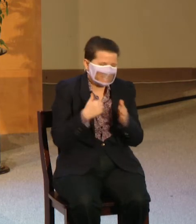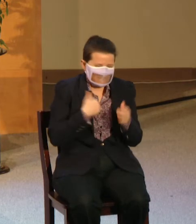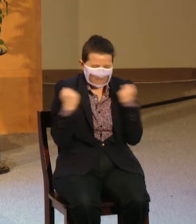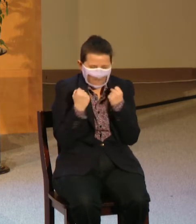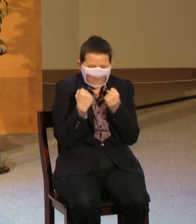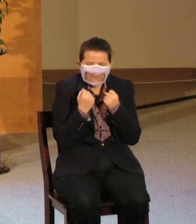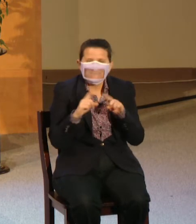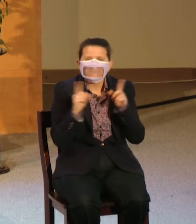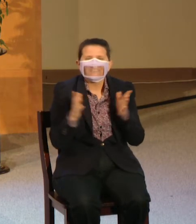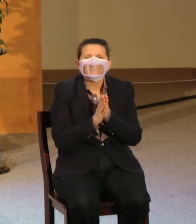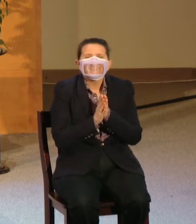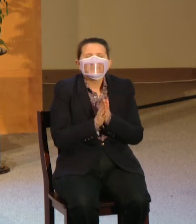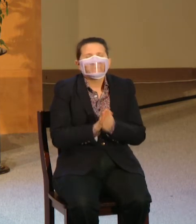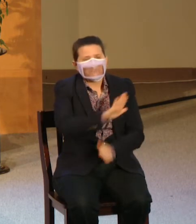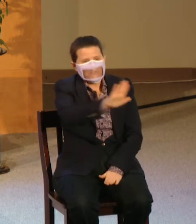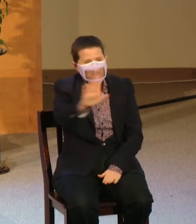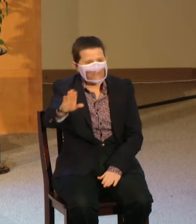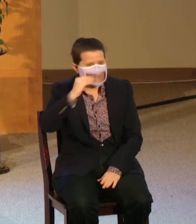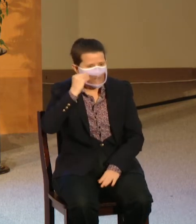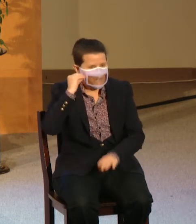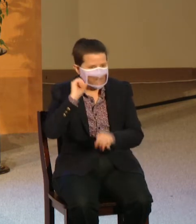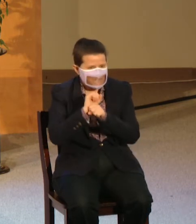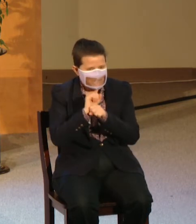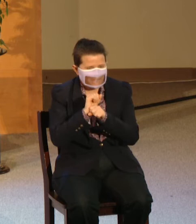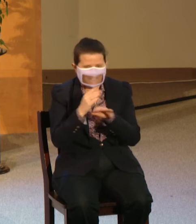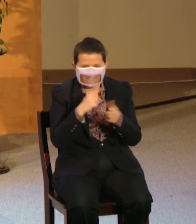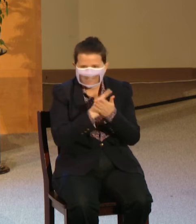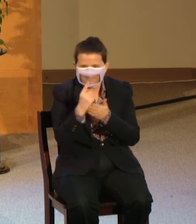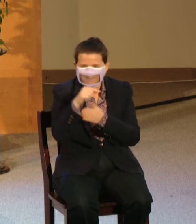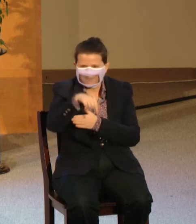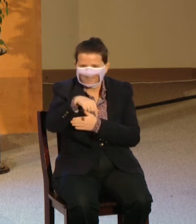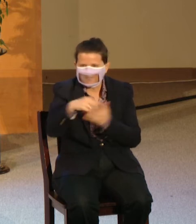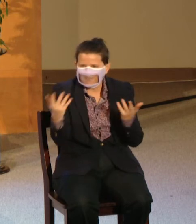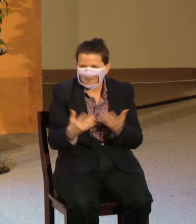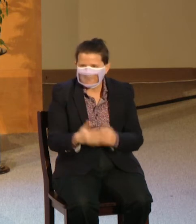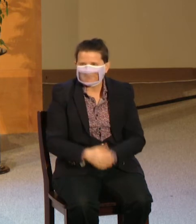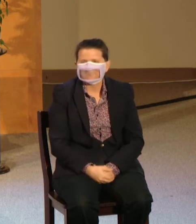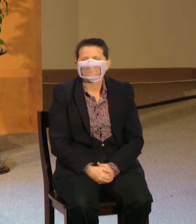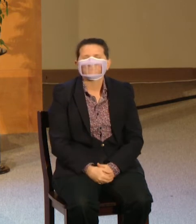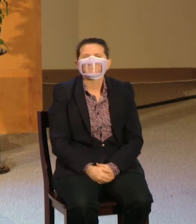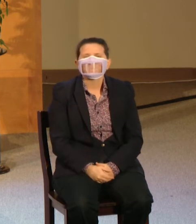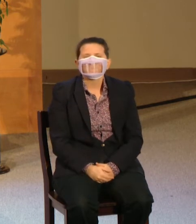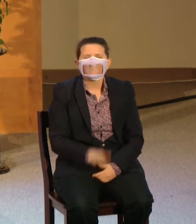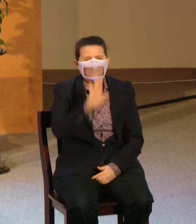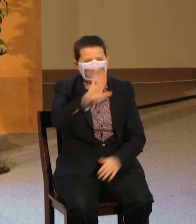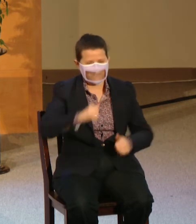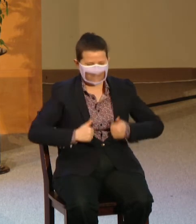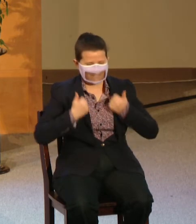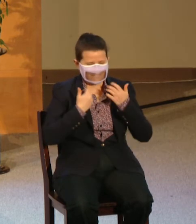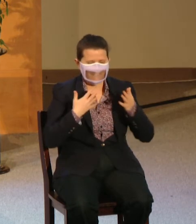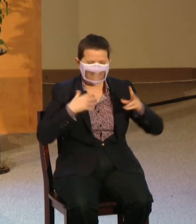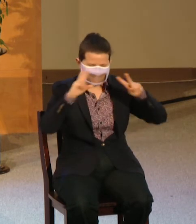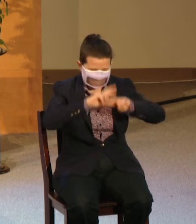So your homework this week is to examine your life and take note of what you are